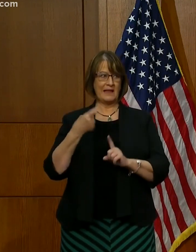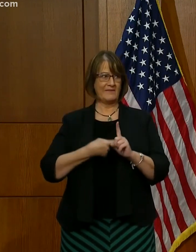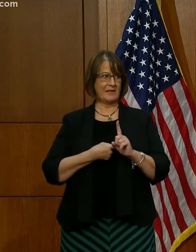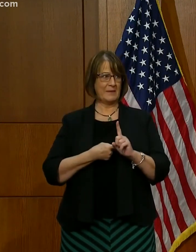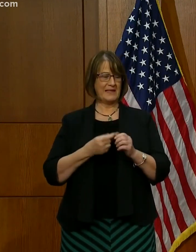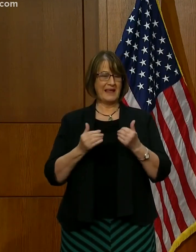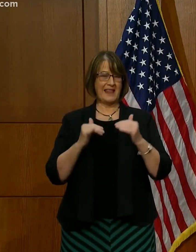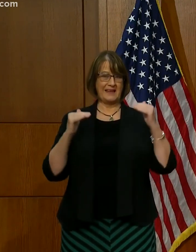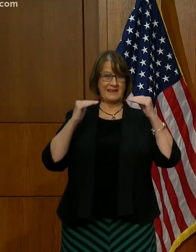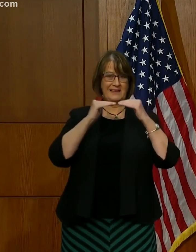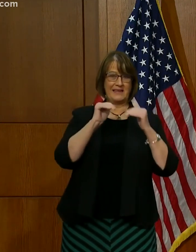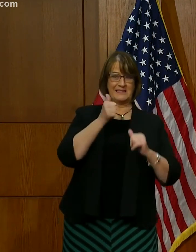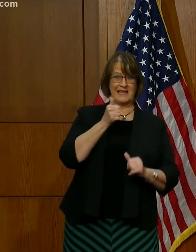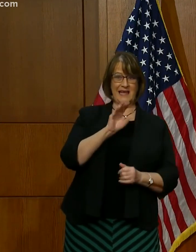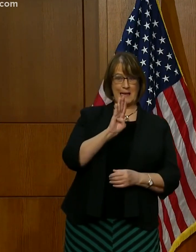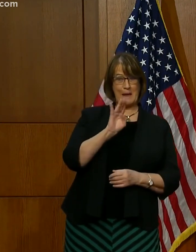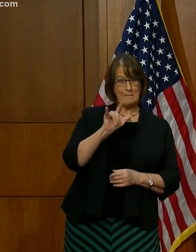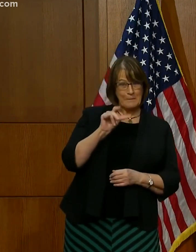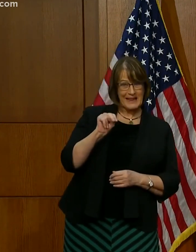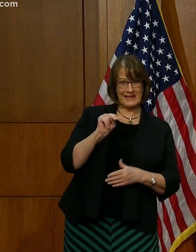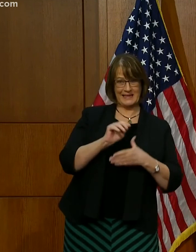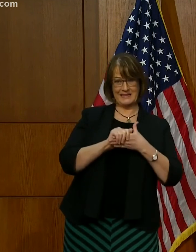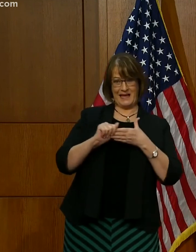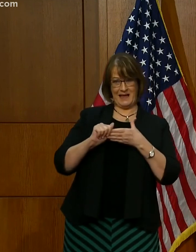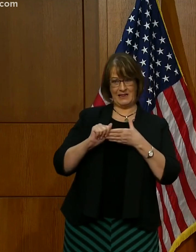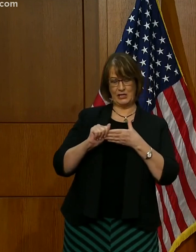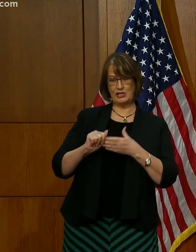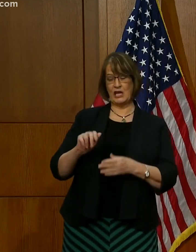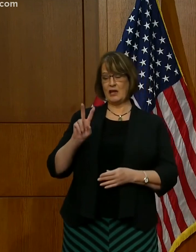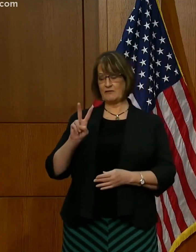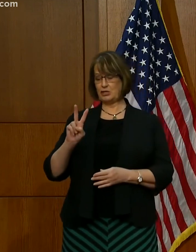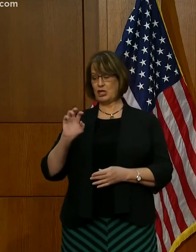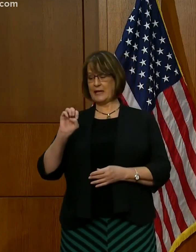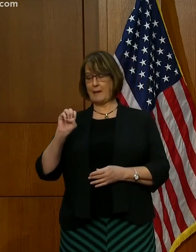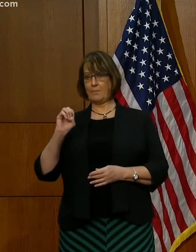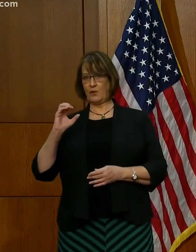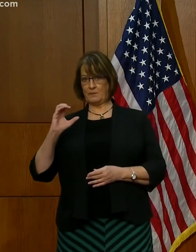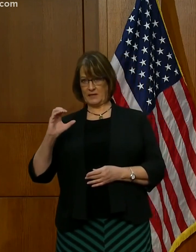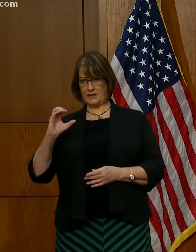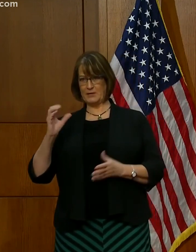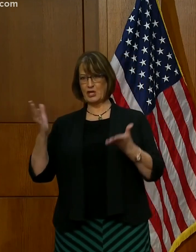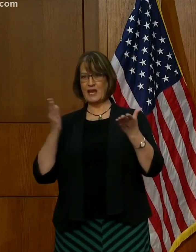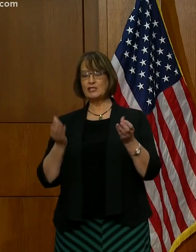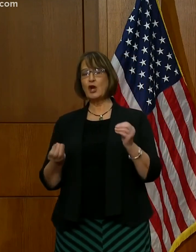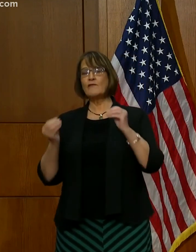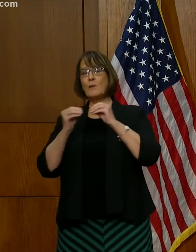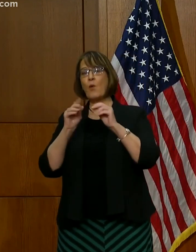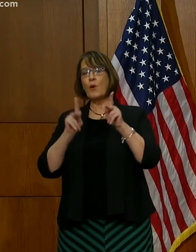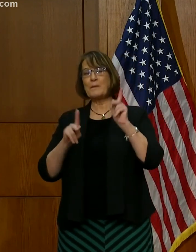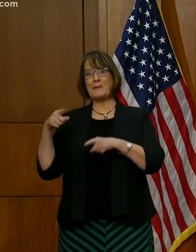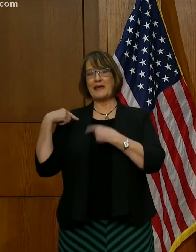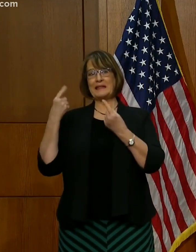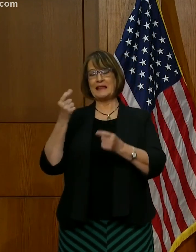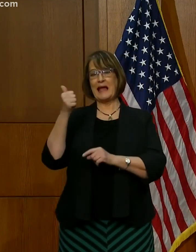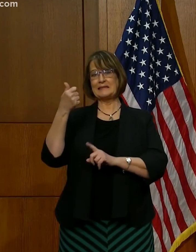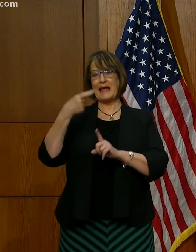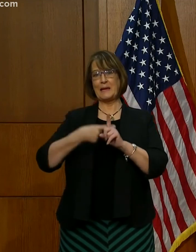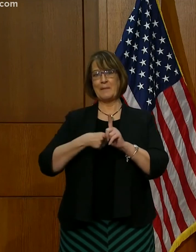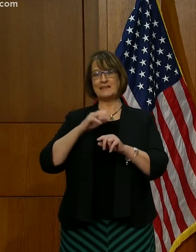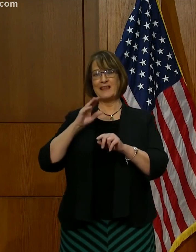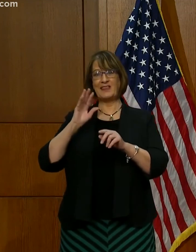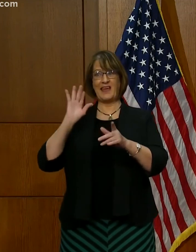billion. The Virginia Employment Commission has served more people in the past 10 months than it did in